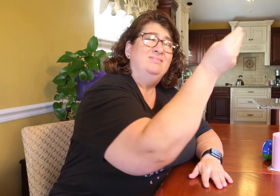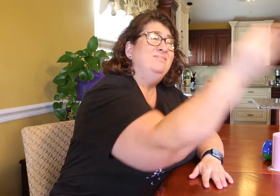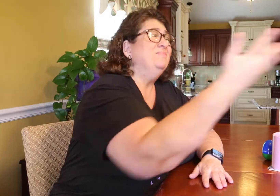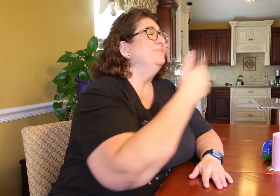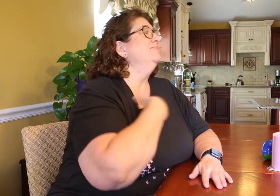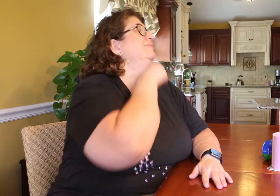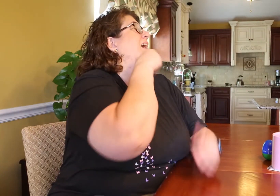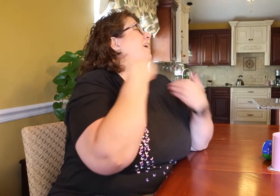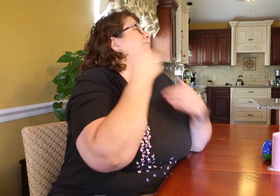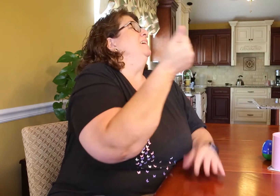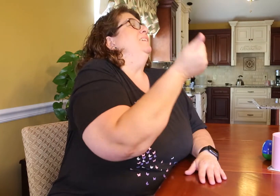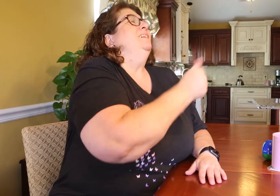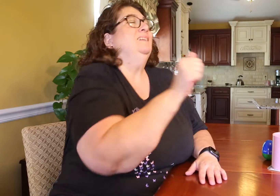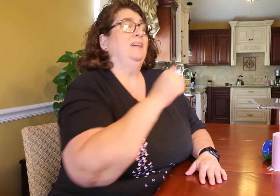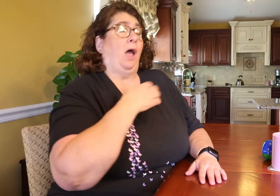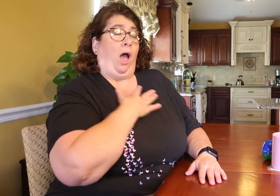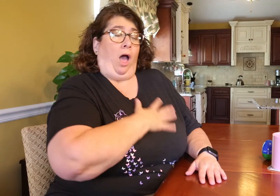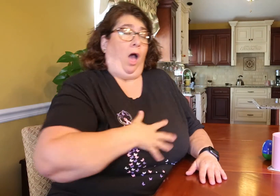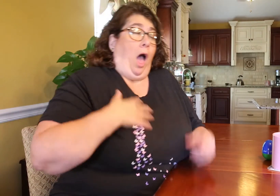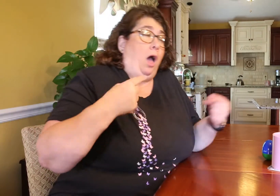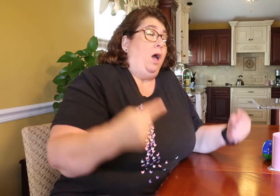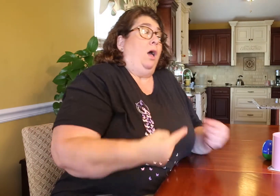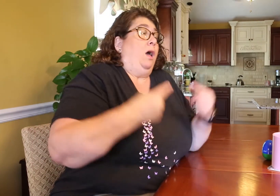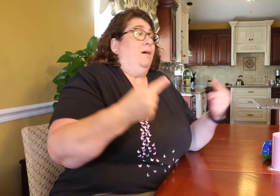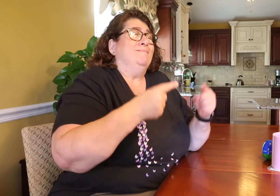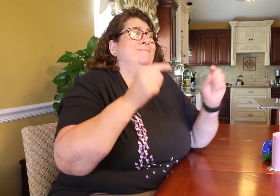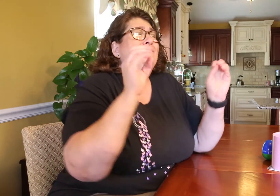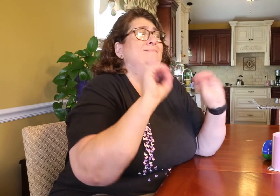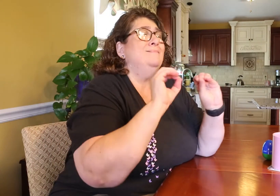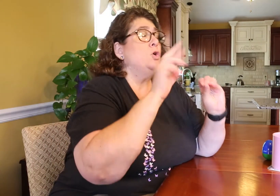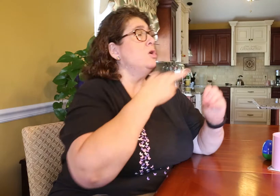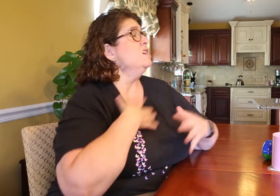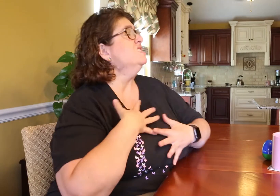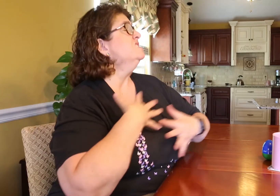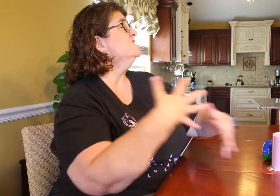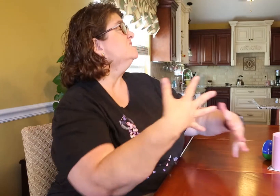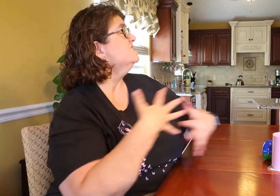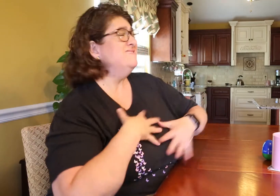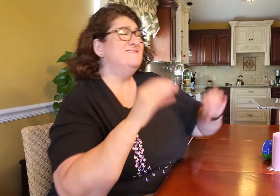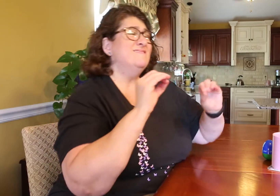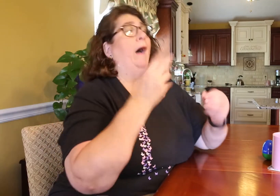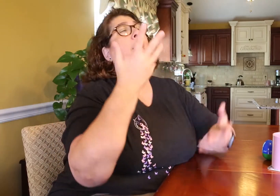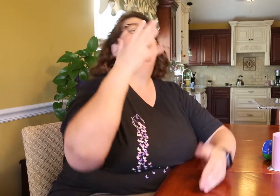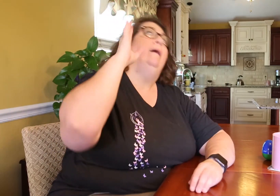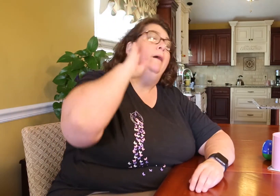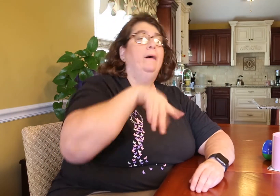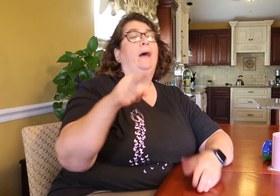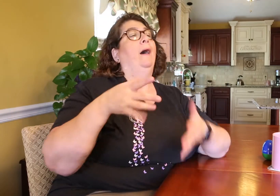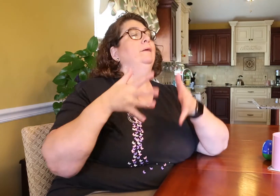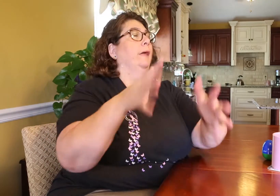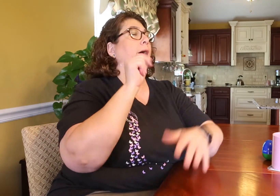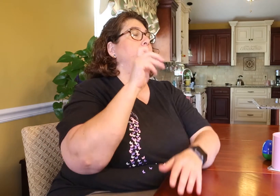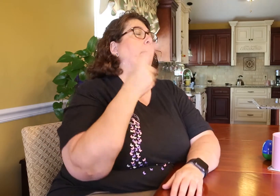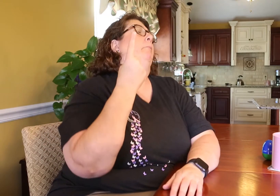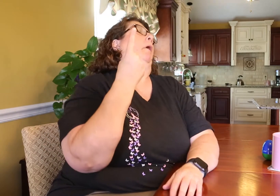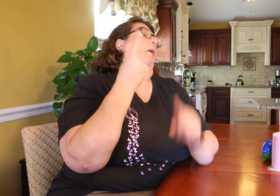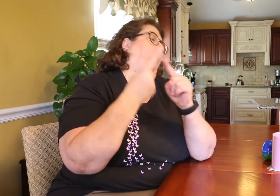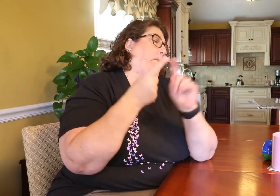I did not have any chest pain, difficulty breathing, other than when I was having an anxiety